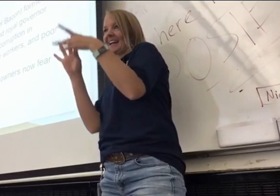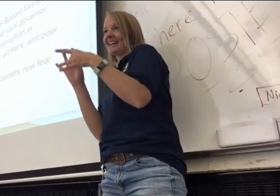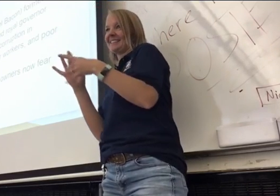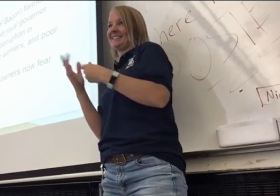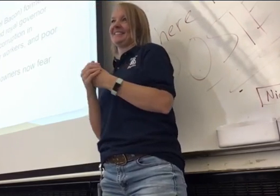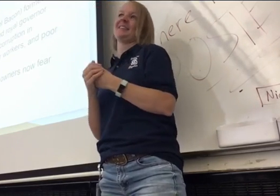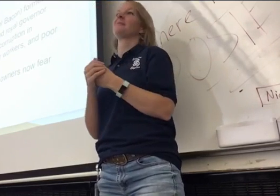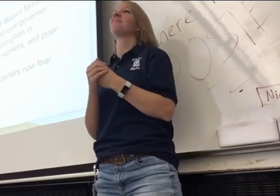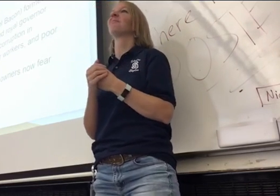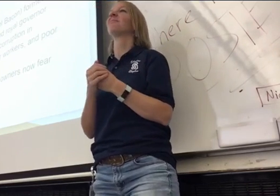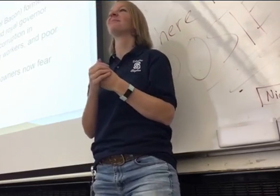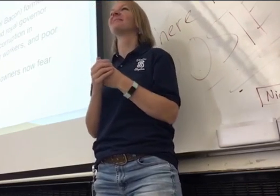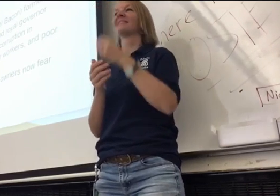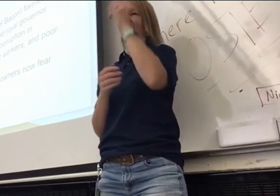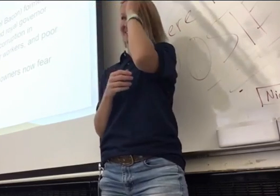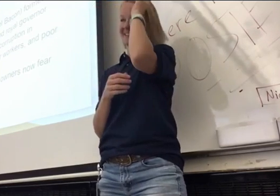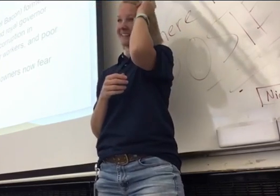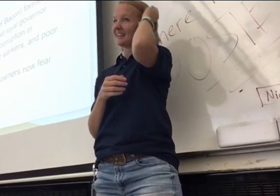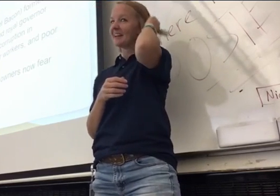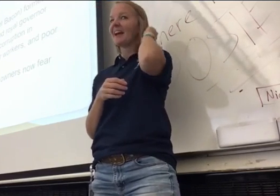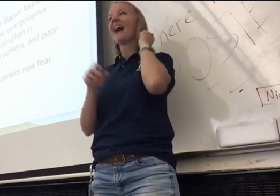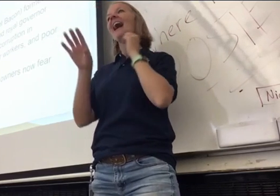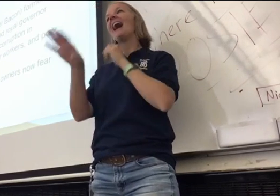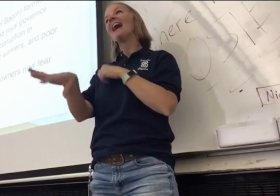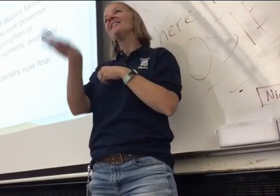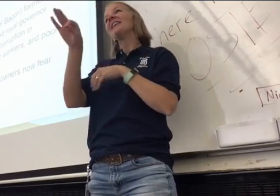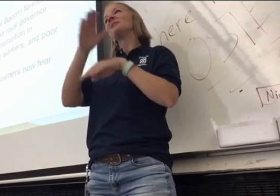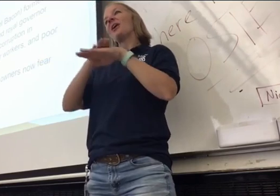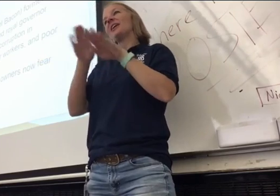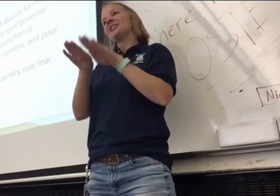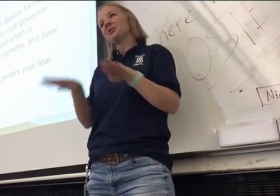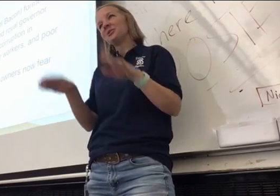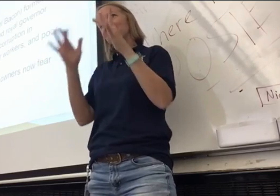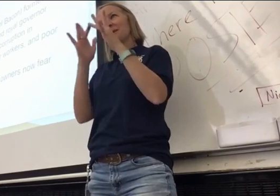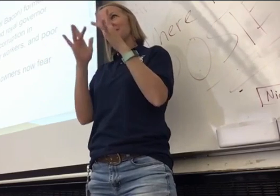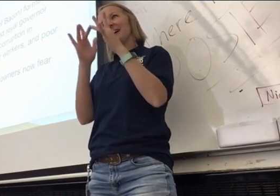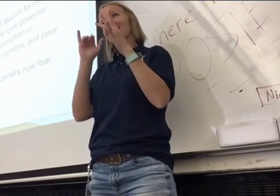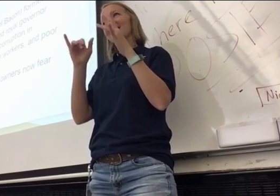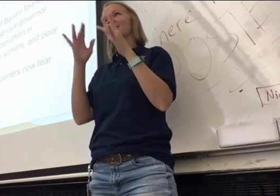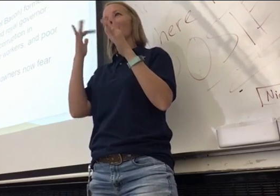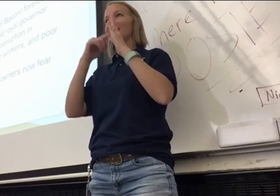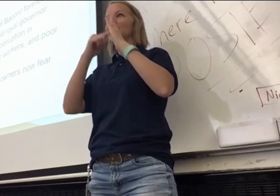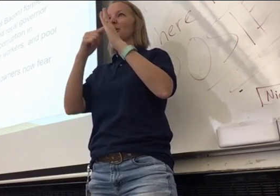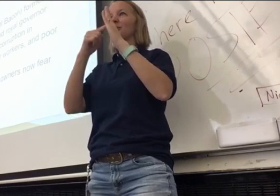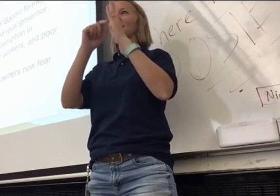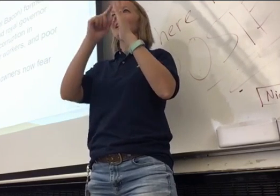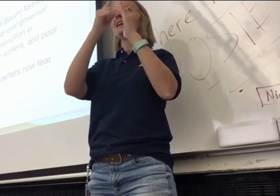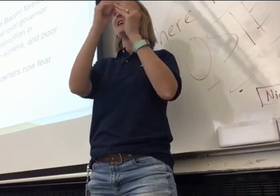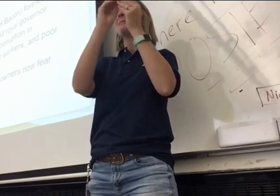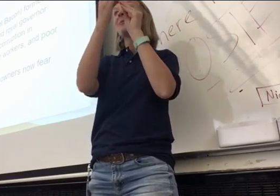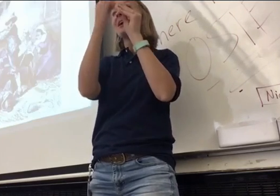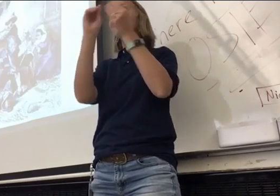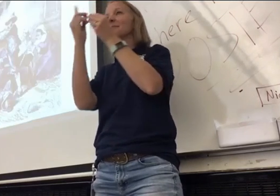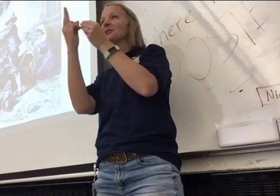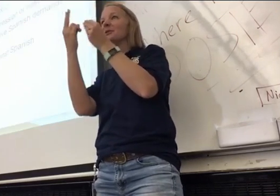Yeah, I found this on a children's website, so that's probably why. Good job, Abe. Okay.